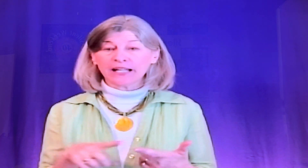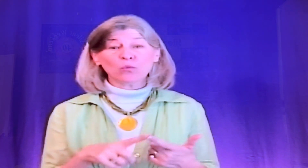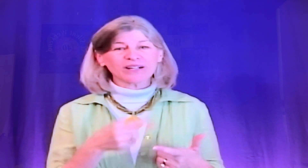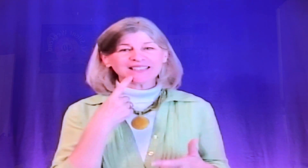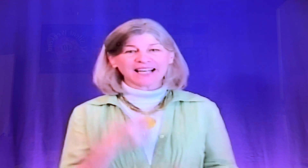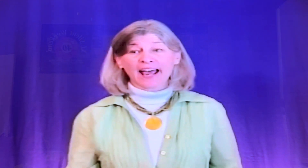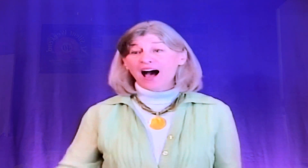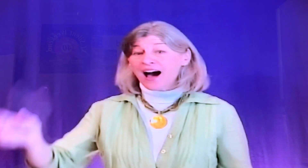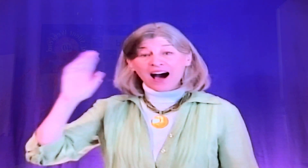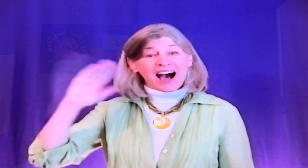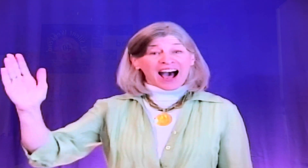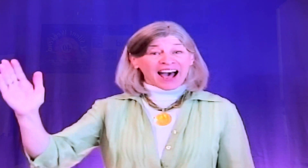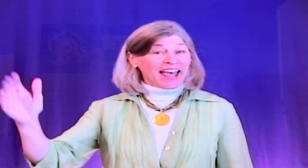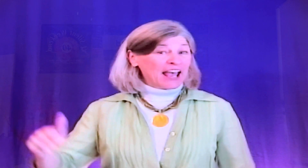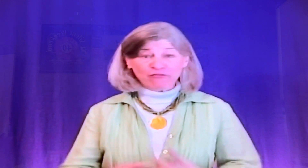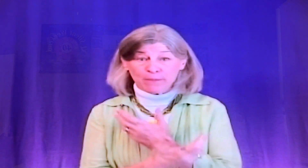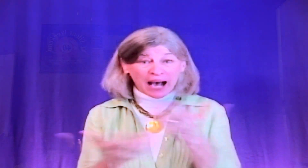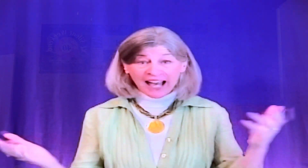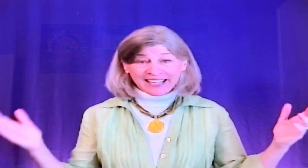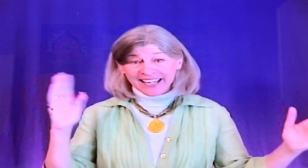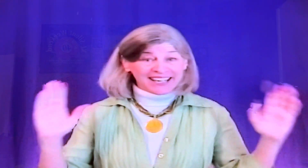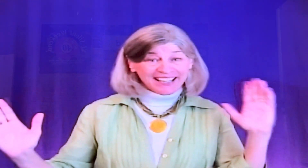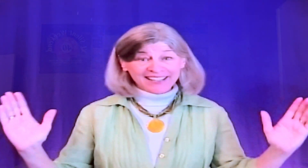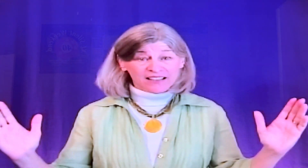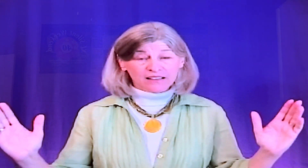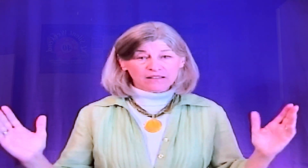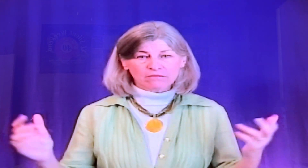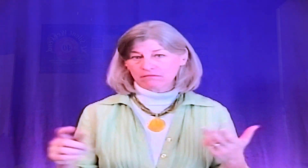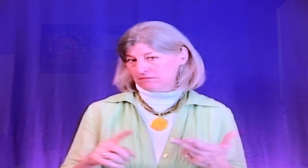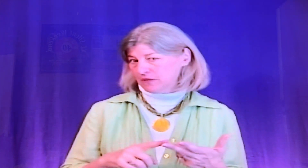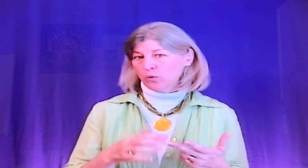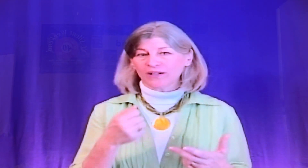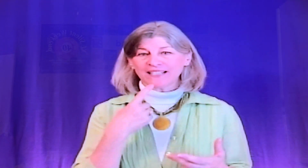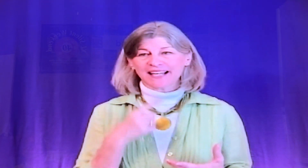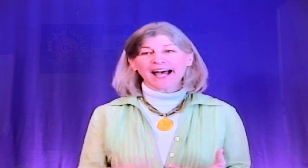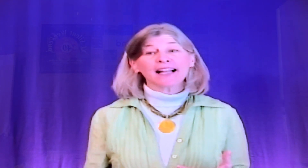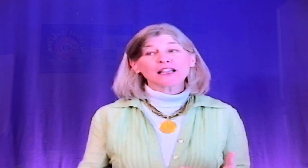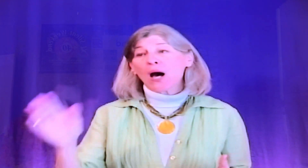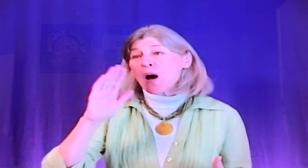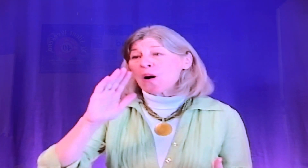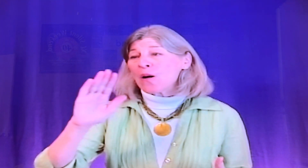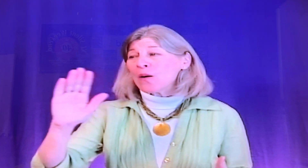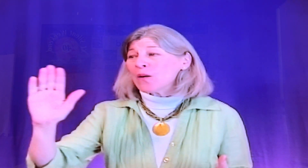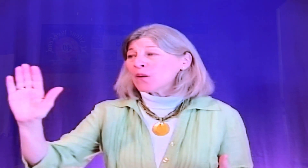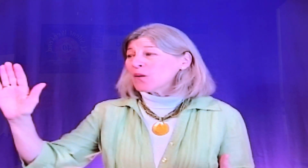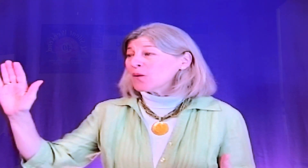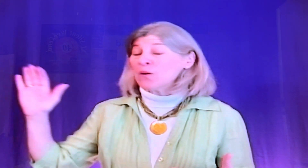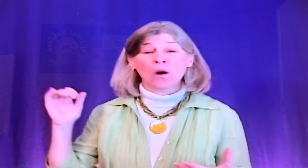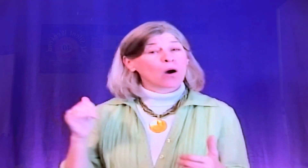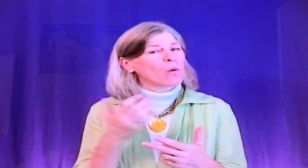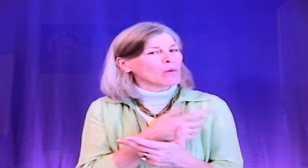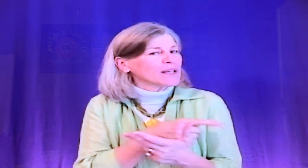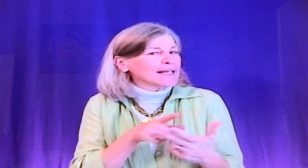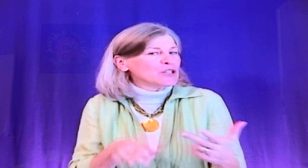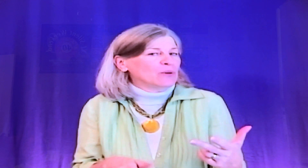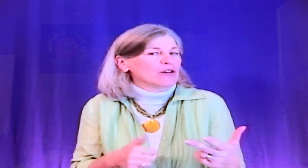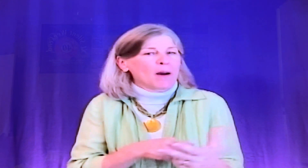Would I say, hi, everybody? Would I say, hello? What would I do? There are